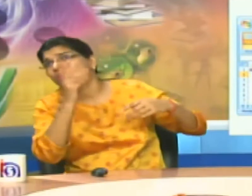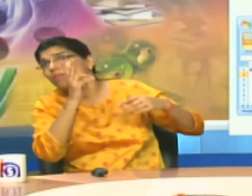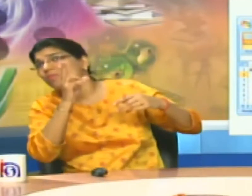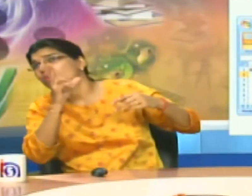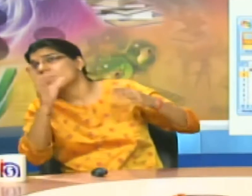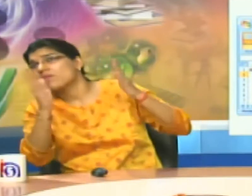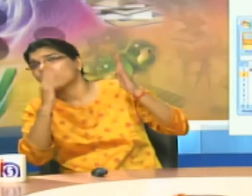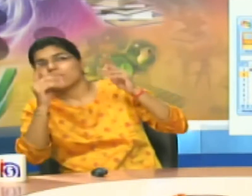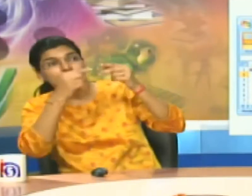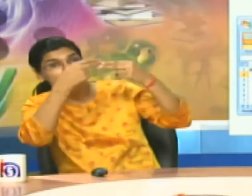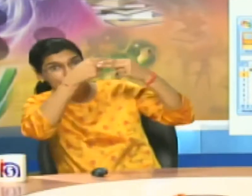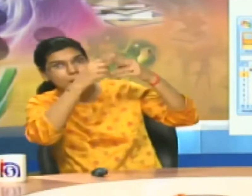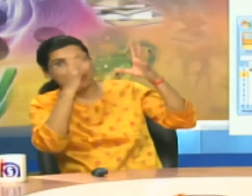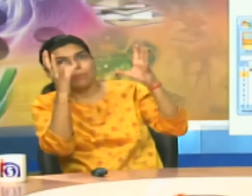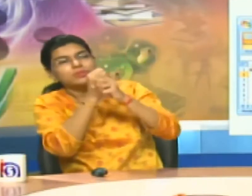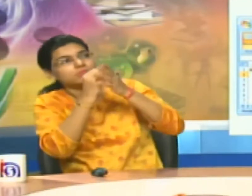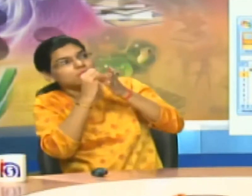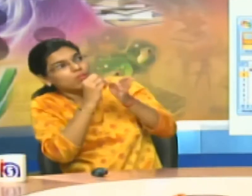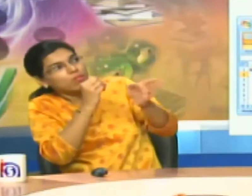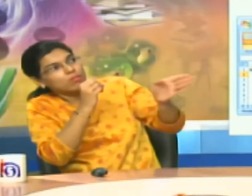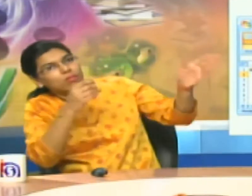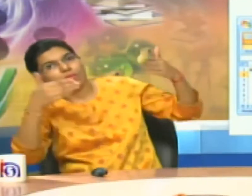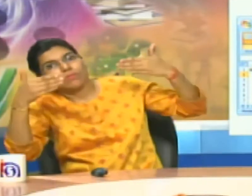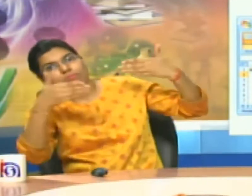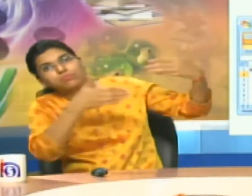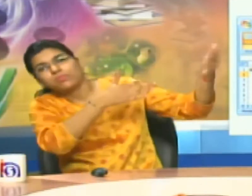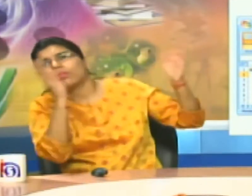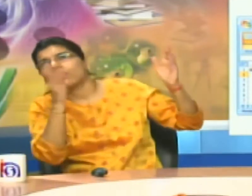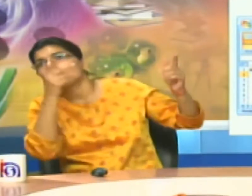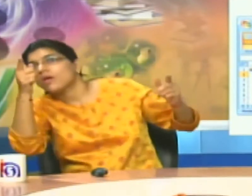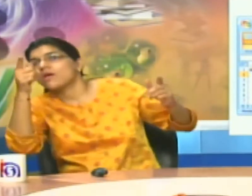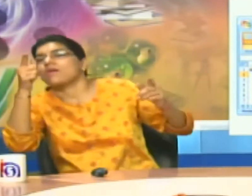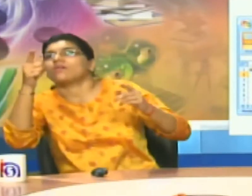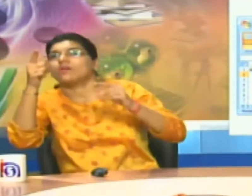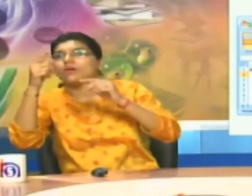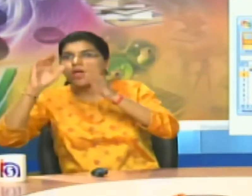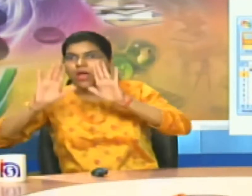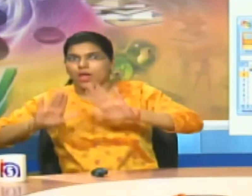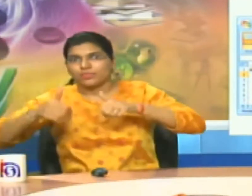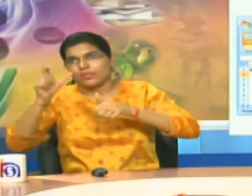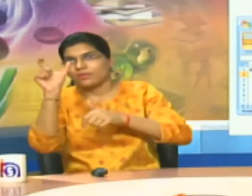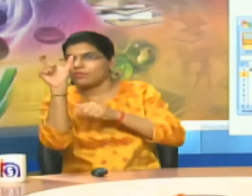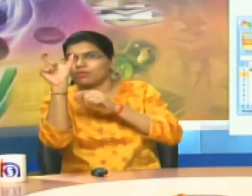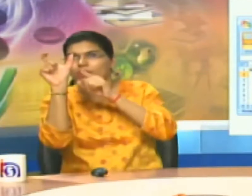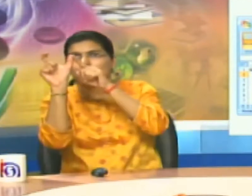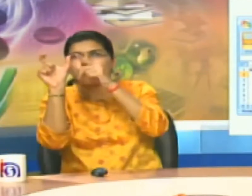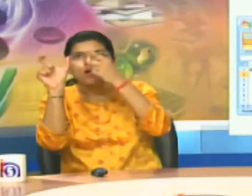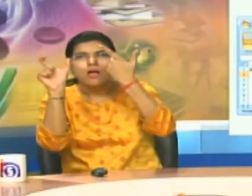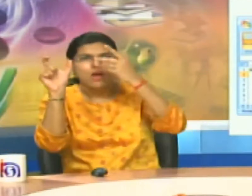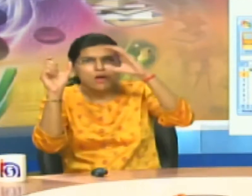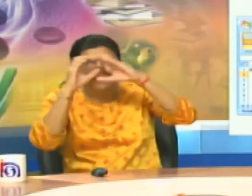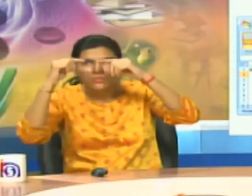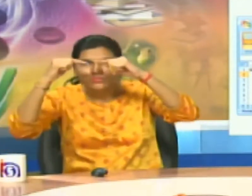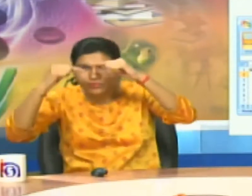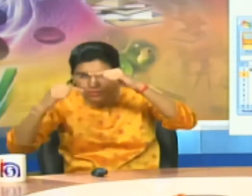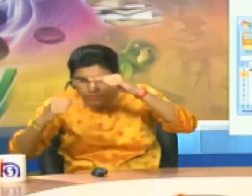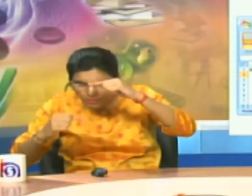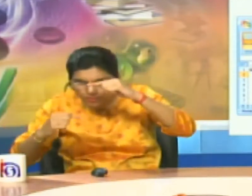to find that Aadhaar number in the long list of columns. So there it takes a